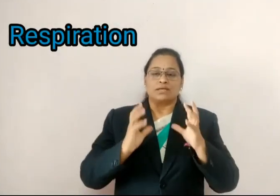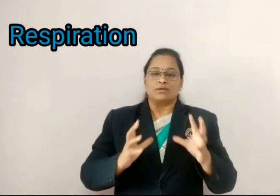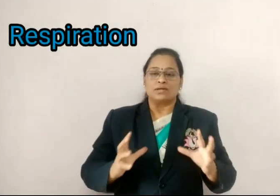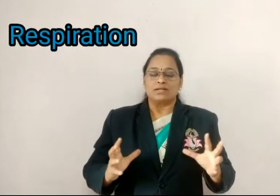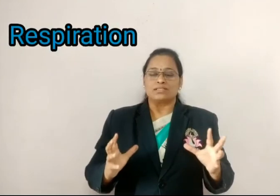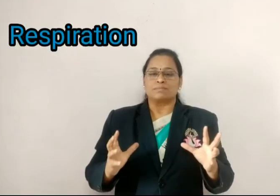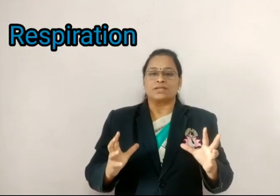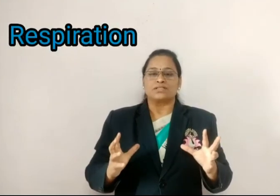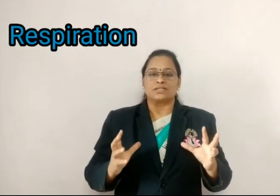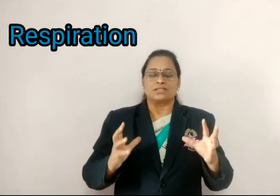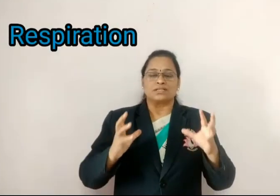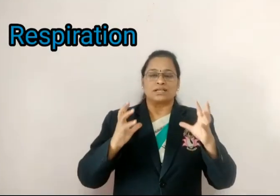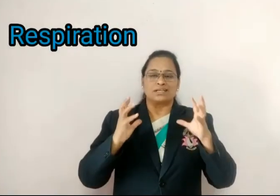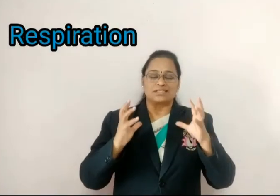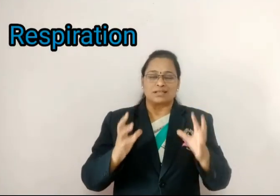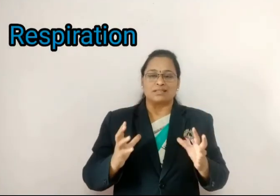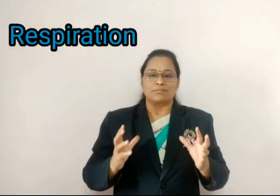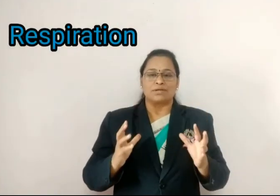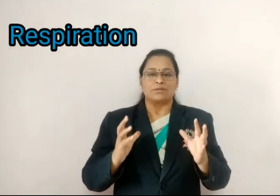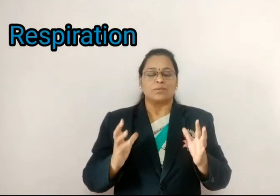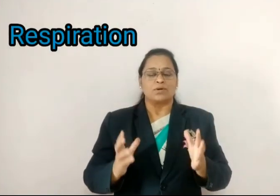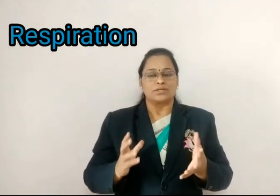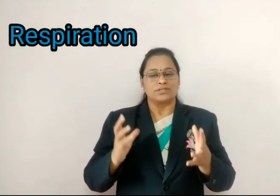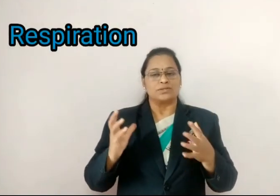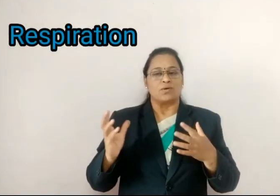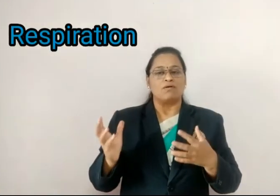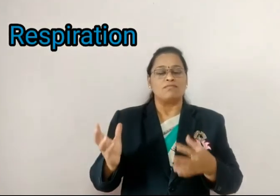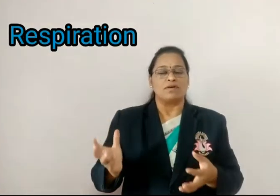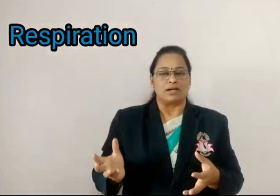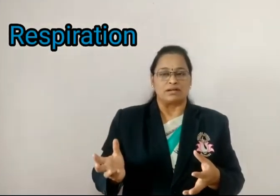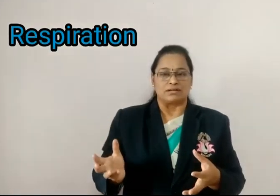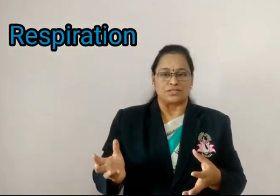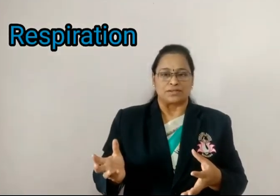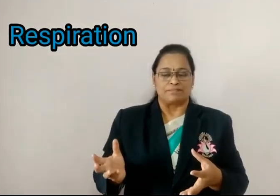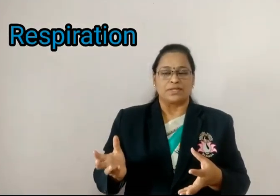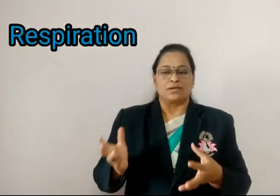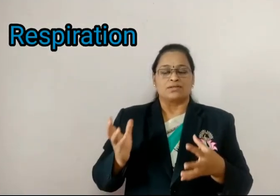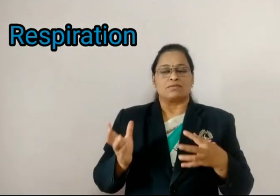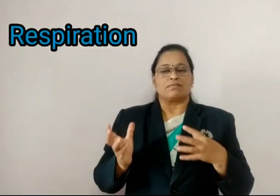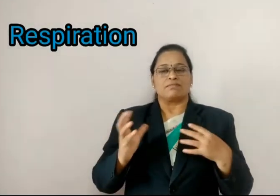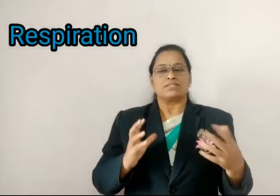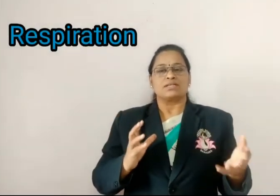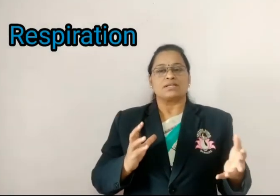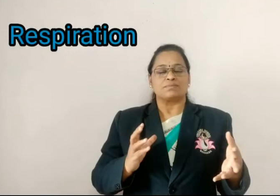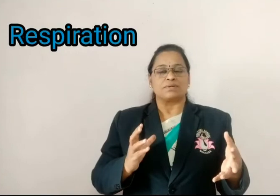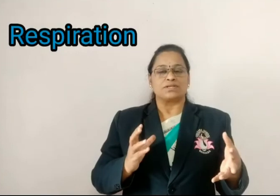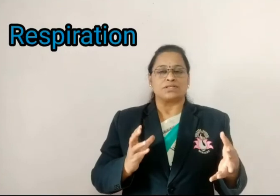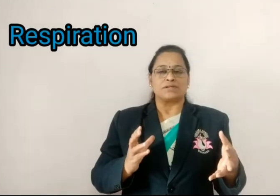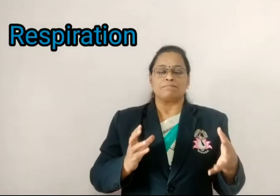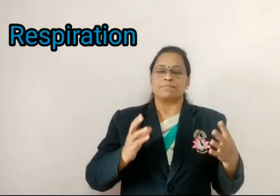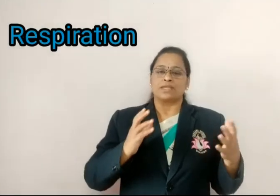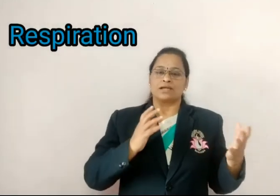cellular respiration is nothing but the production of energy. So, when we say respiration, it